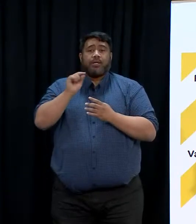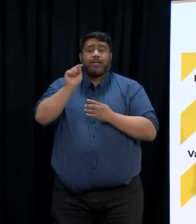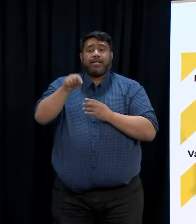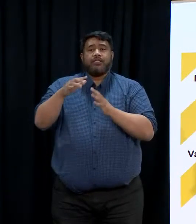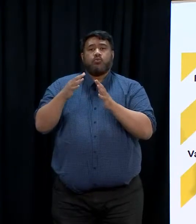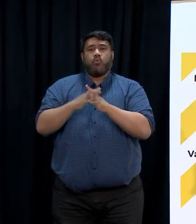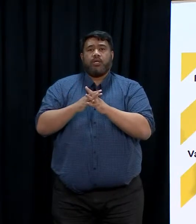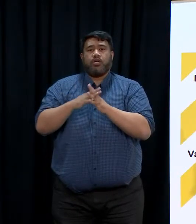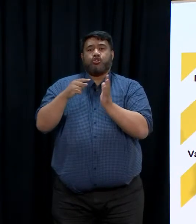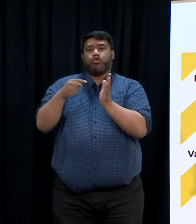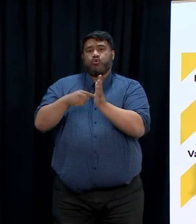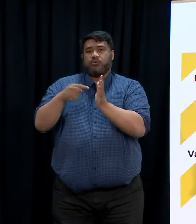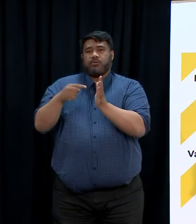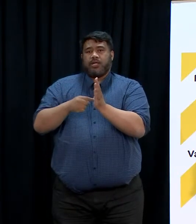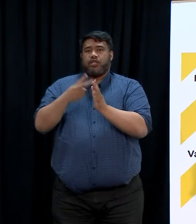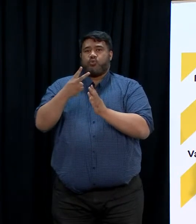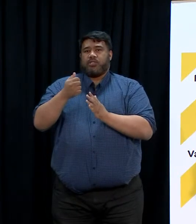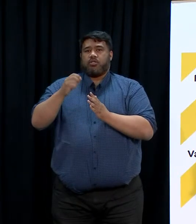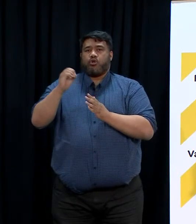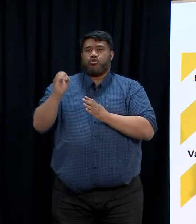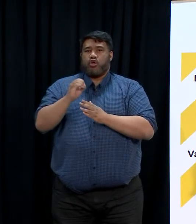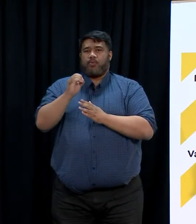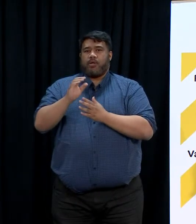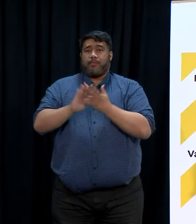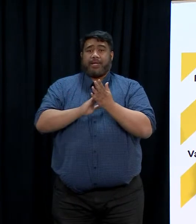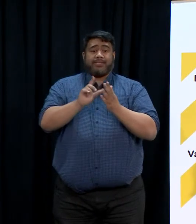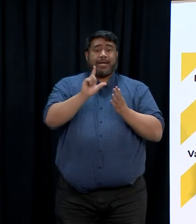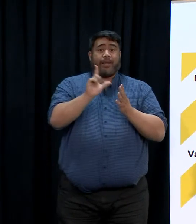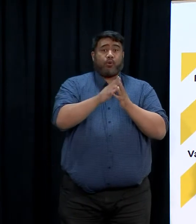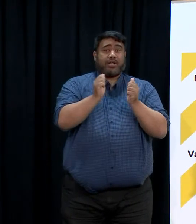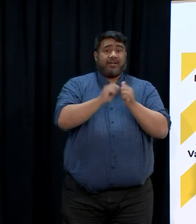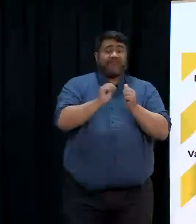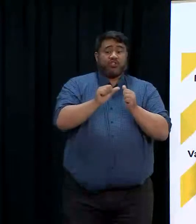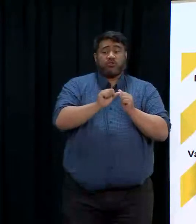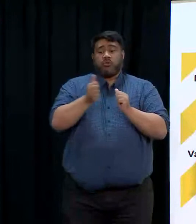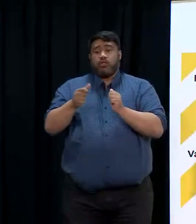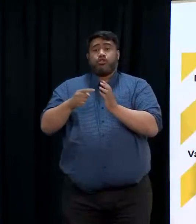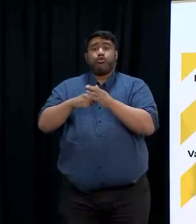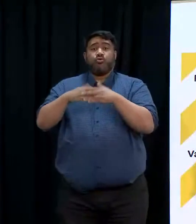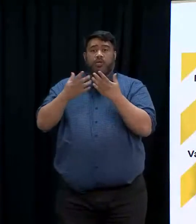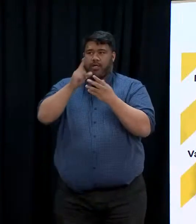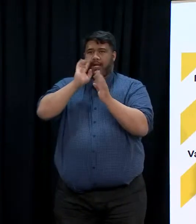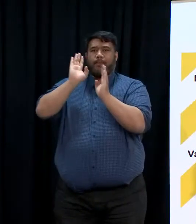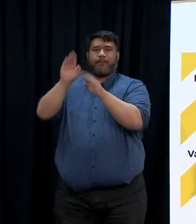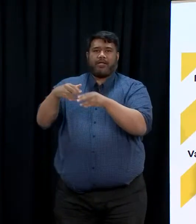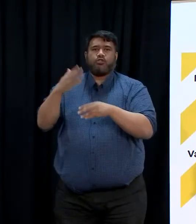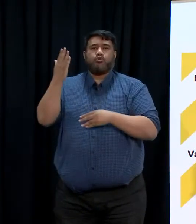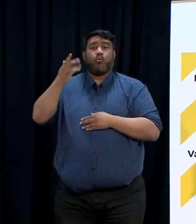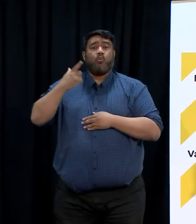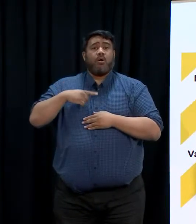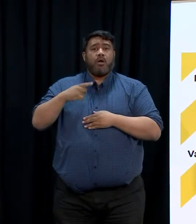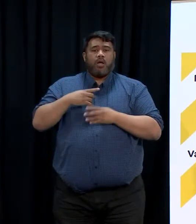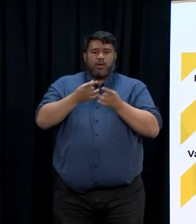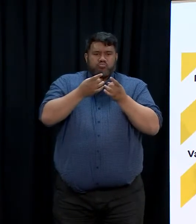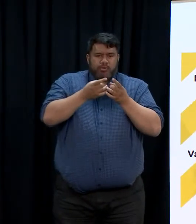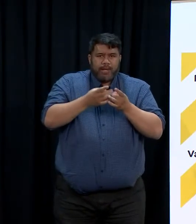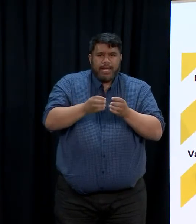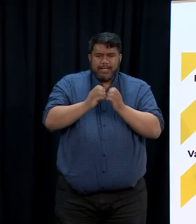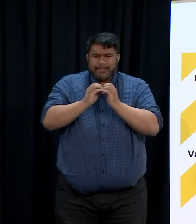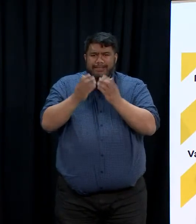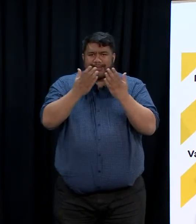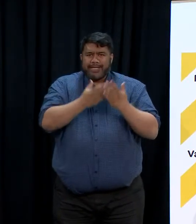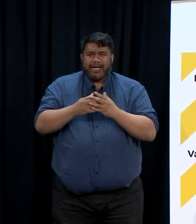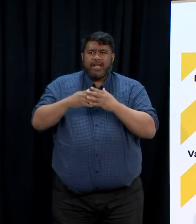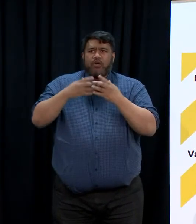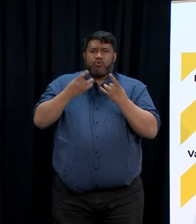i.e. after Labour weekend. That'll allow those students back to school so that they can prepare for their end of year exams and complete their